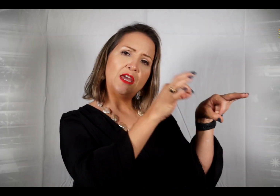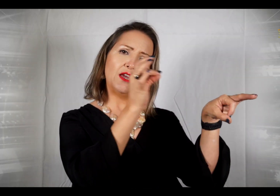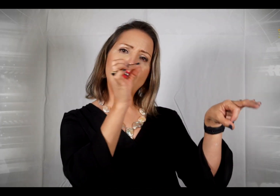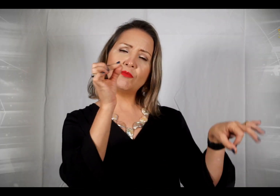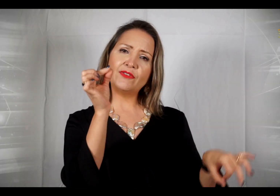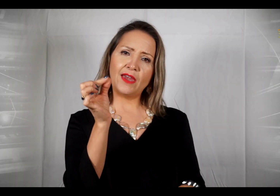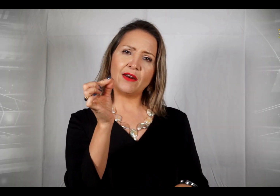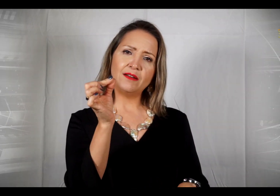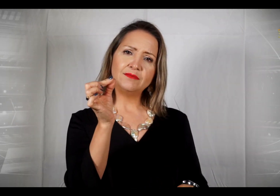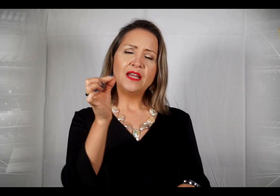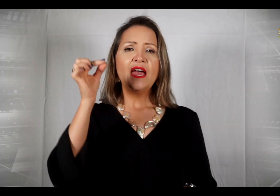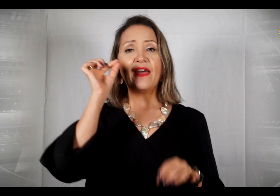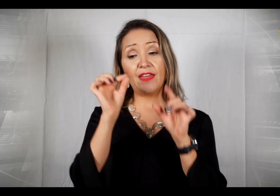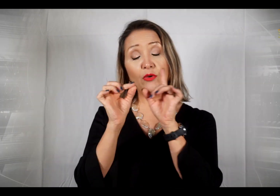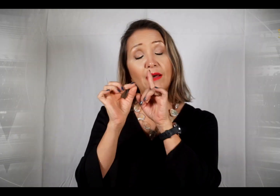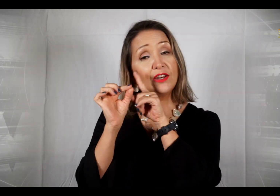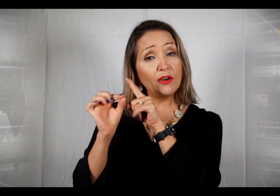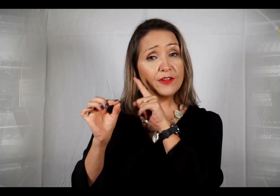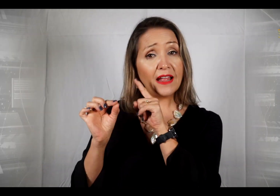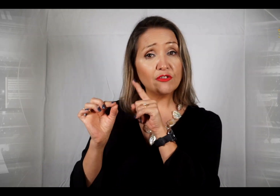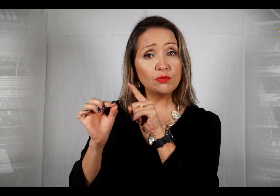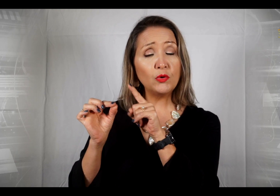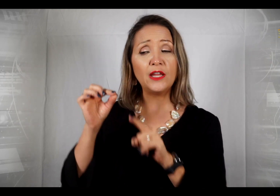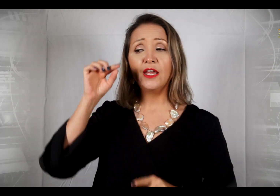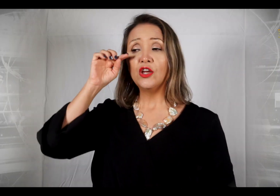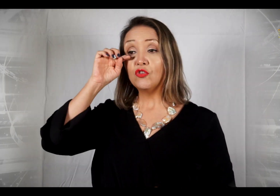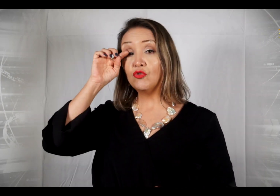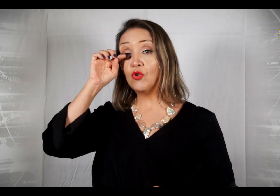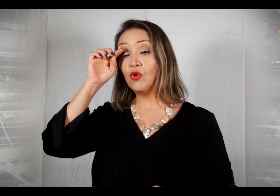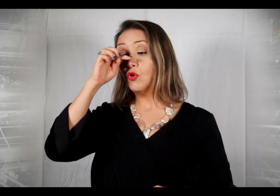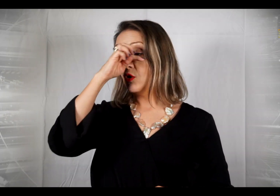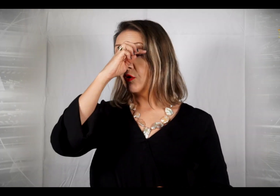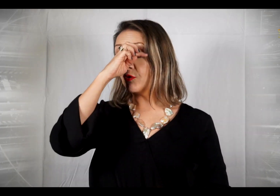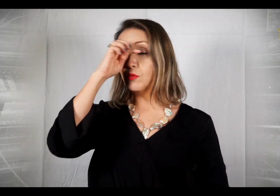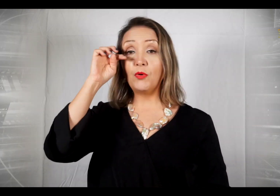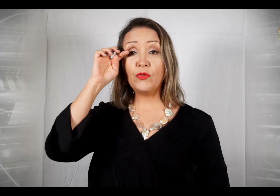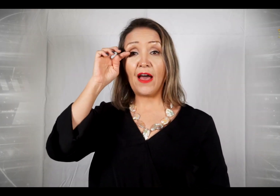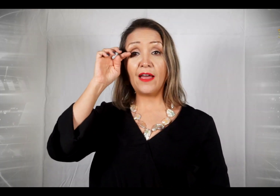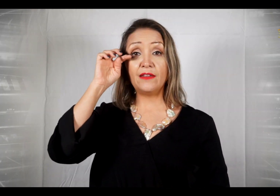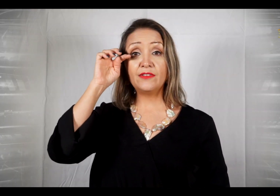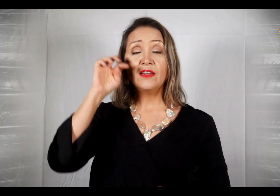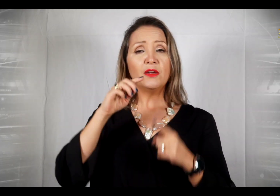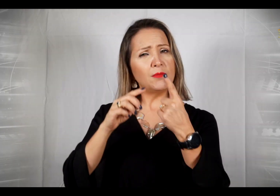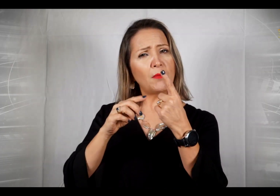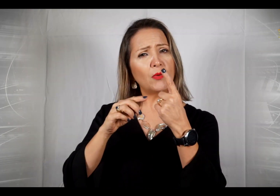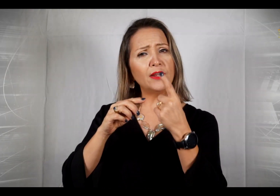take your mascara, and then you have enough in that spoolie to go through both eyes. Remember what I told